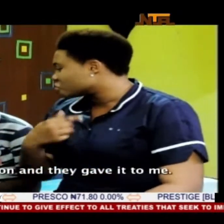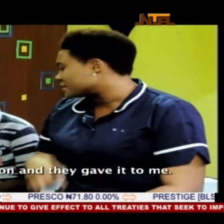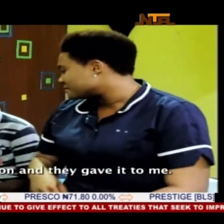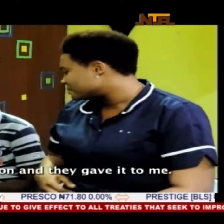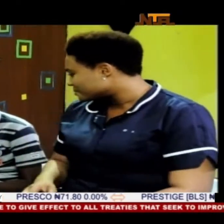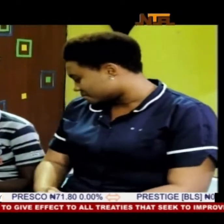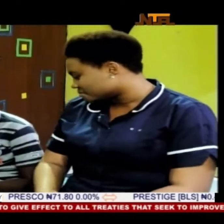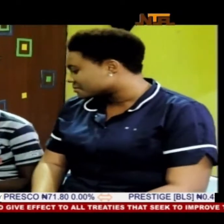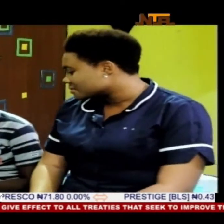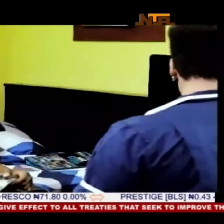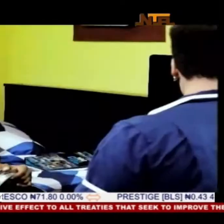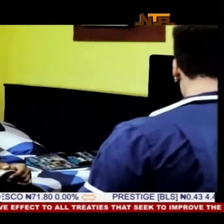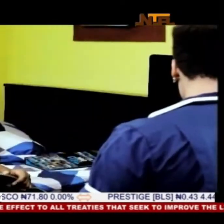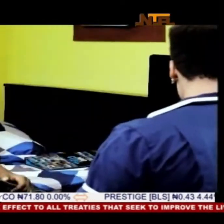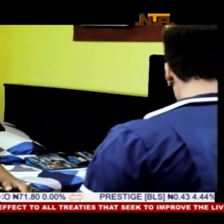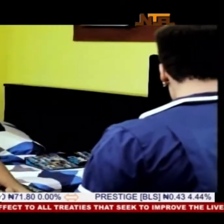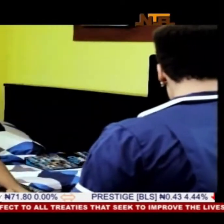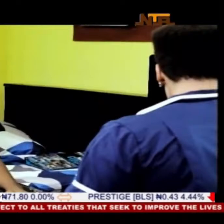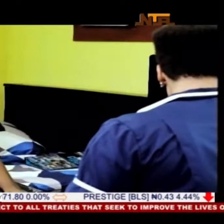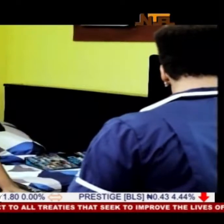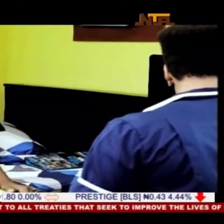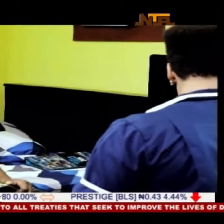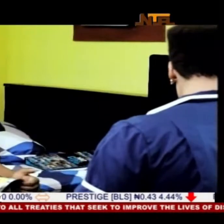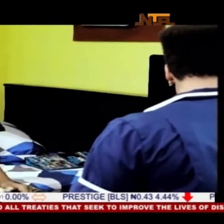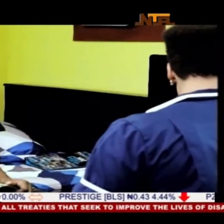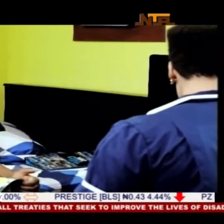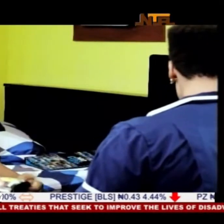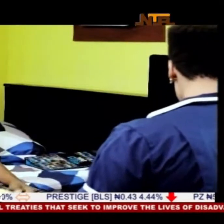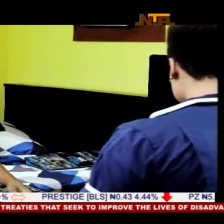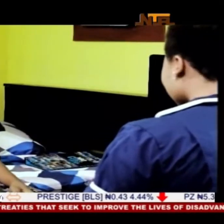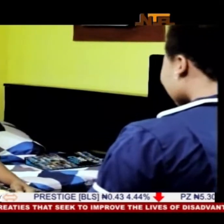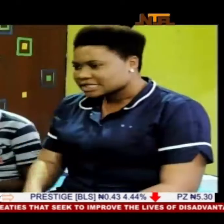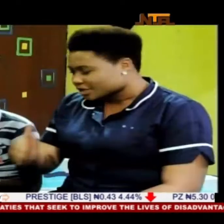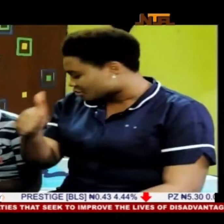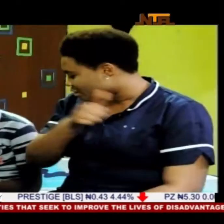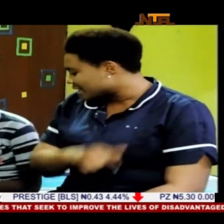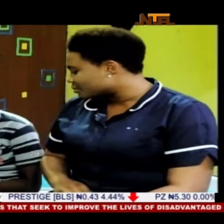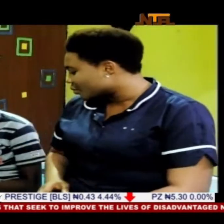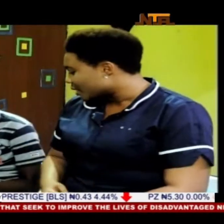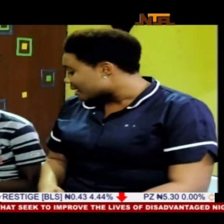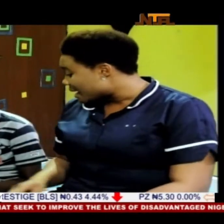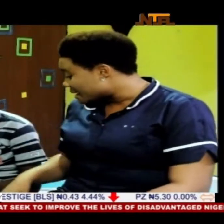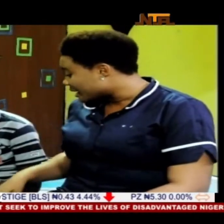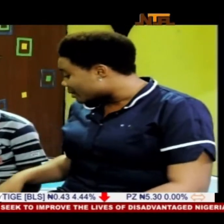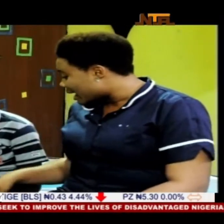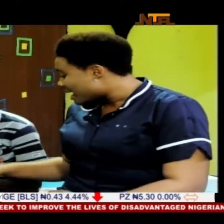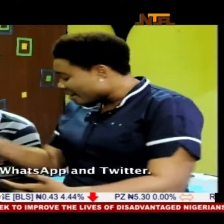No stress, no wahala. Airtel, the smartphone network.